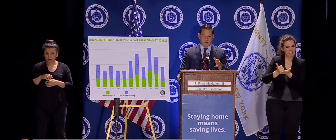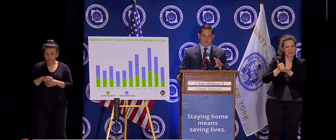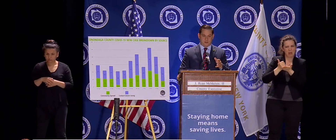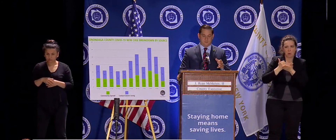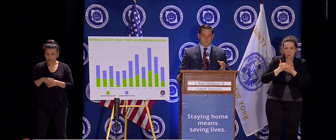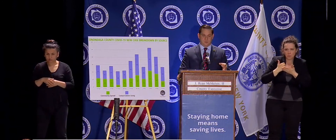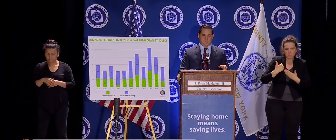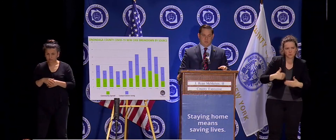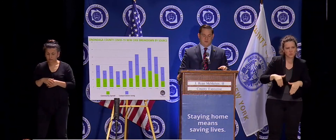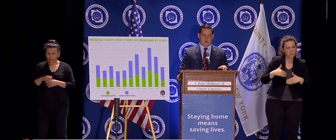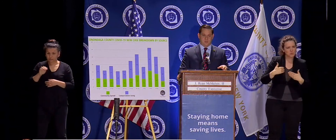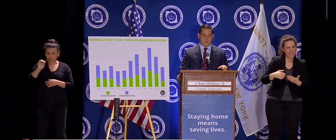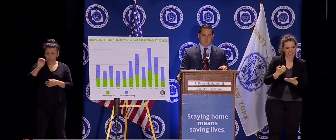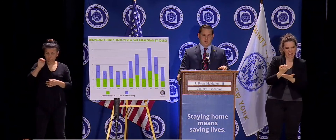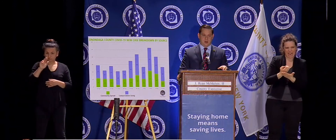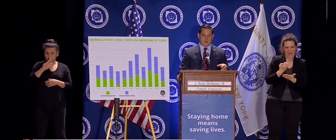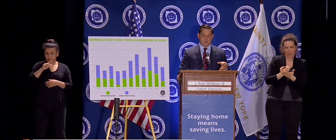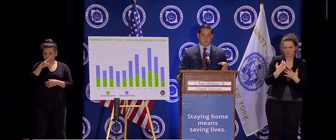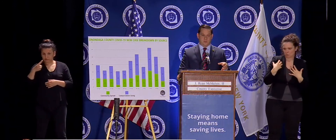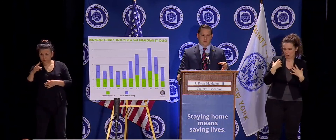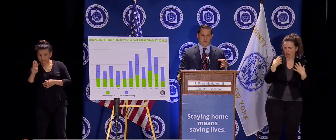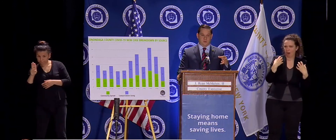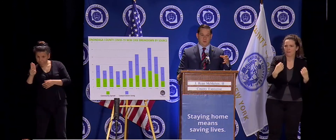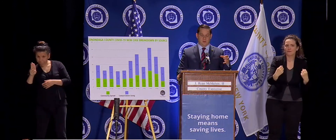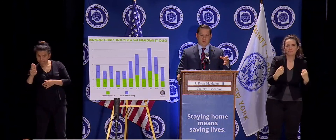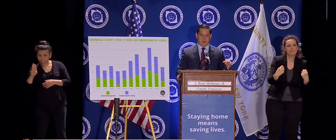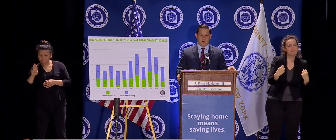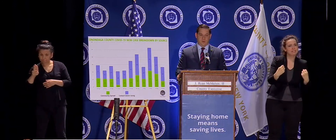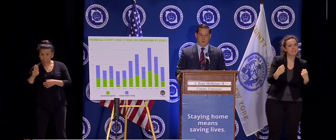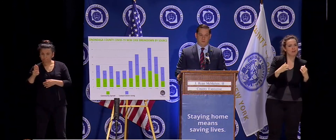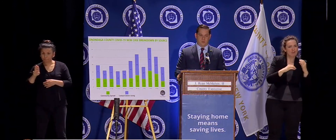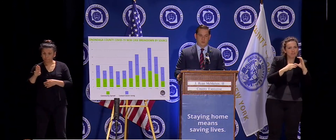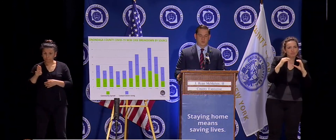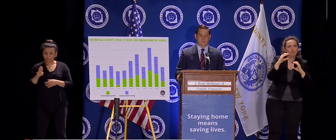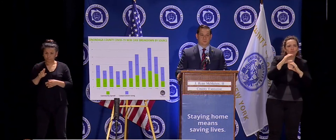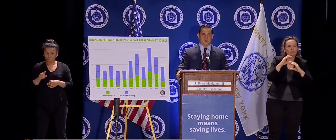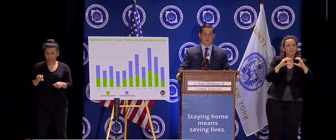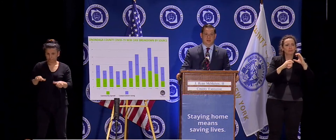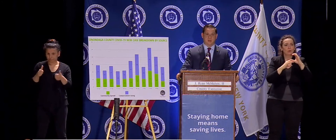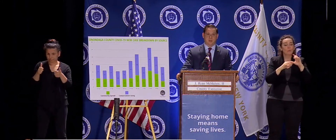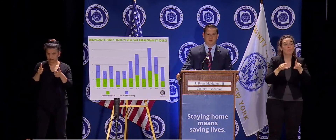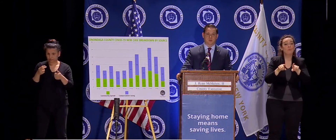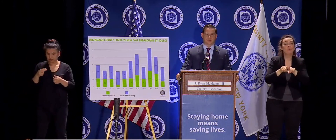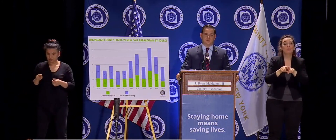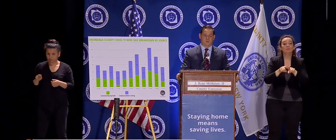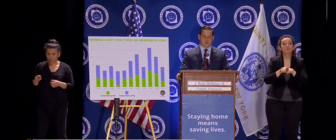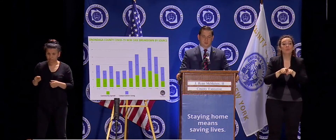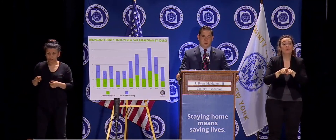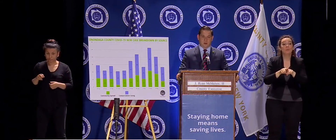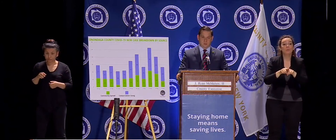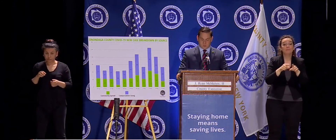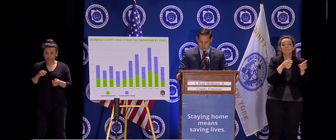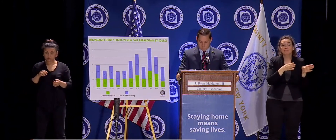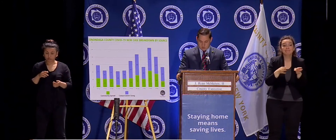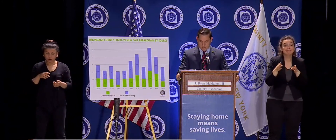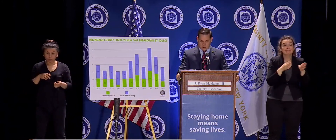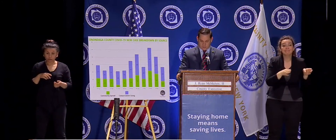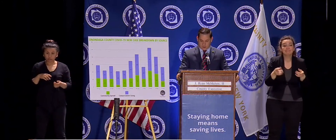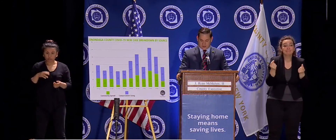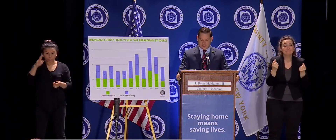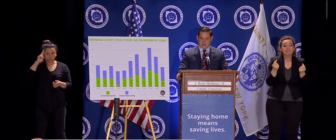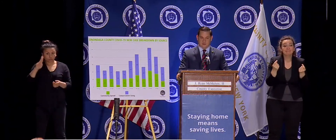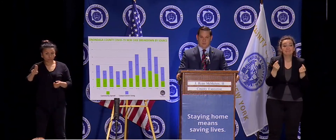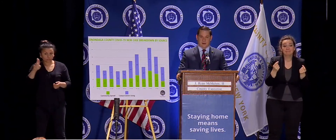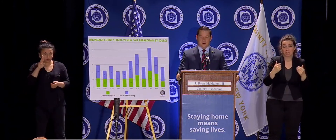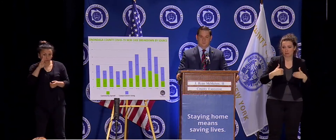economic recovery and prepare our young people for the workforce and the job opportunities of tomorrow.